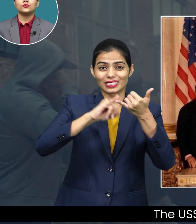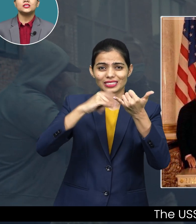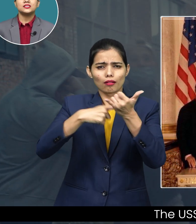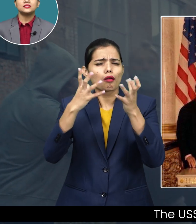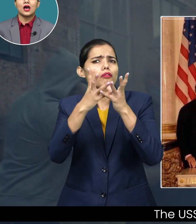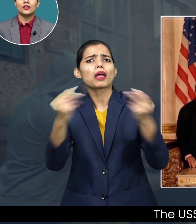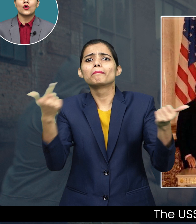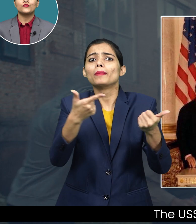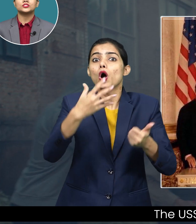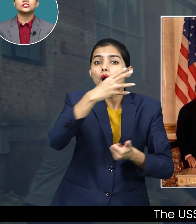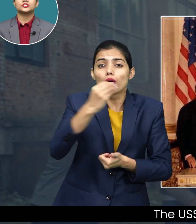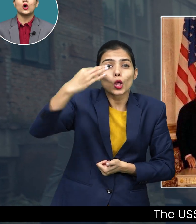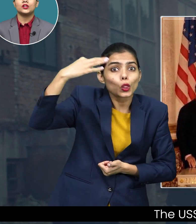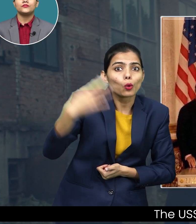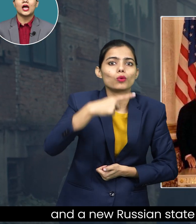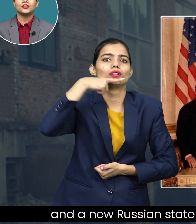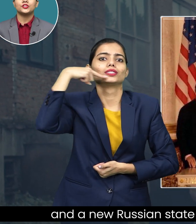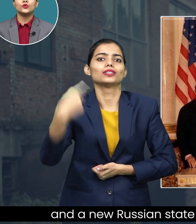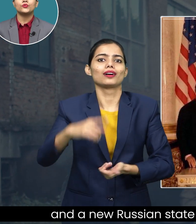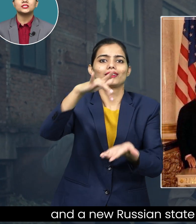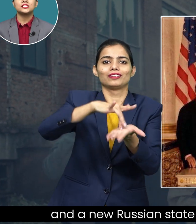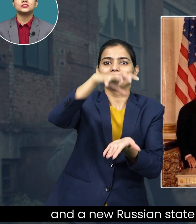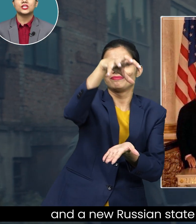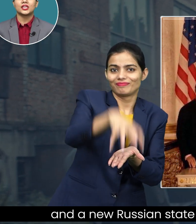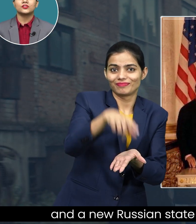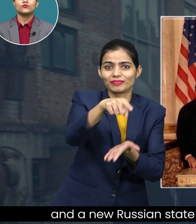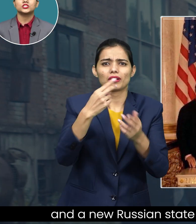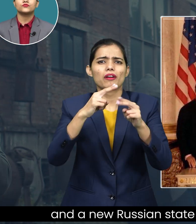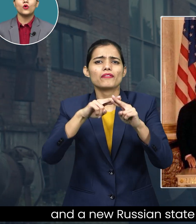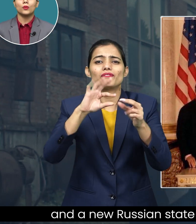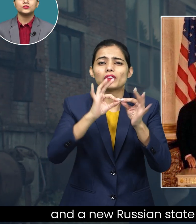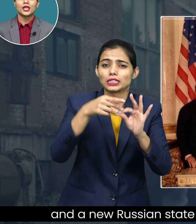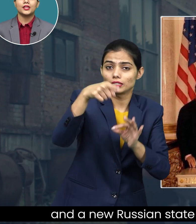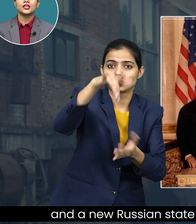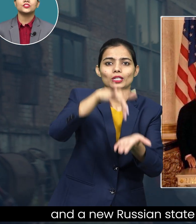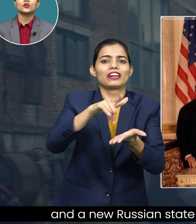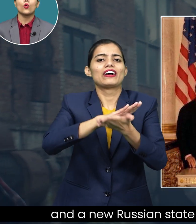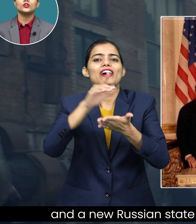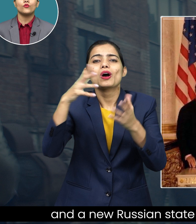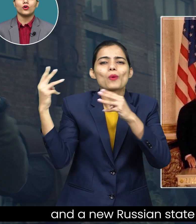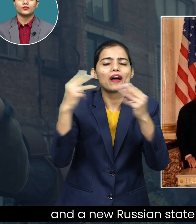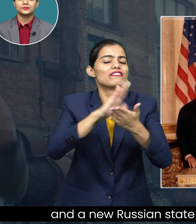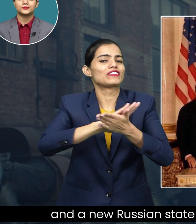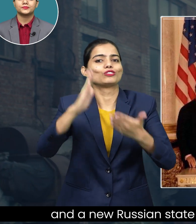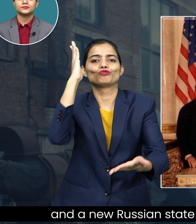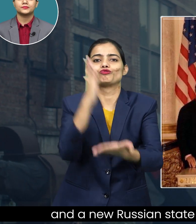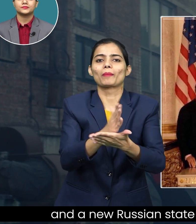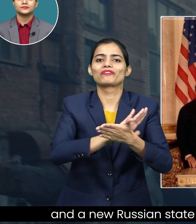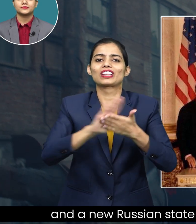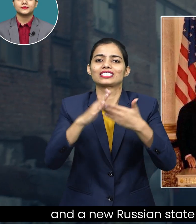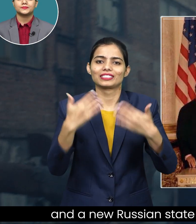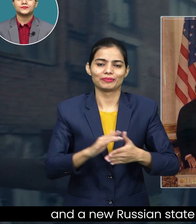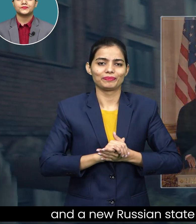The USSR was dissolved and a new Russian state was formed, ending the Cold War.